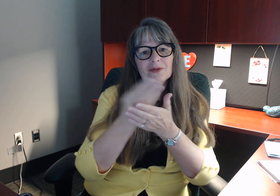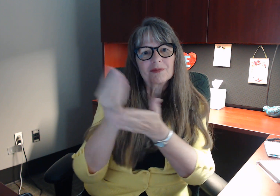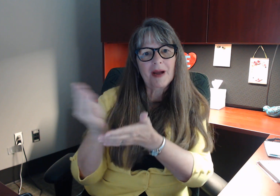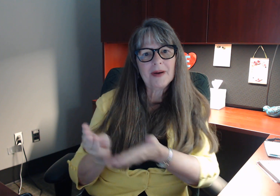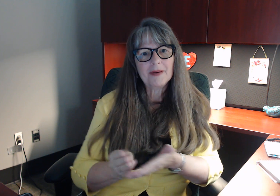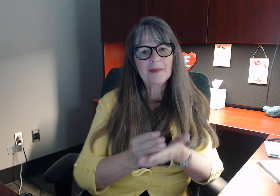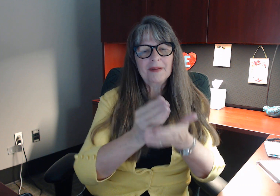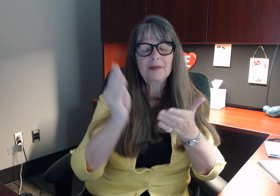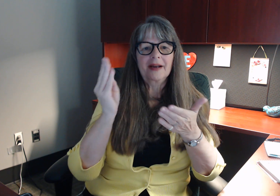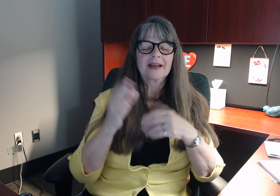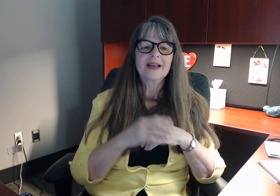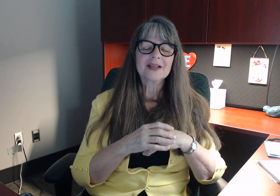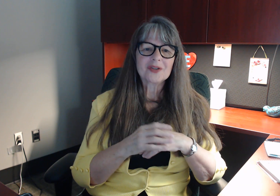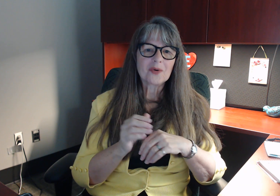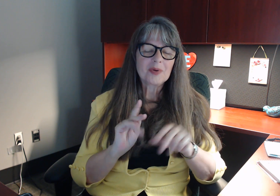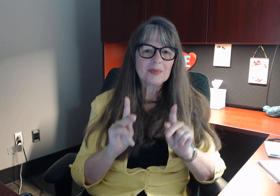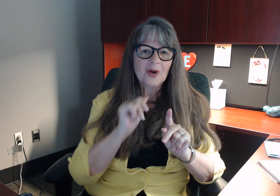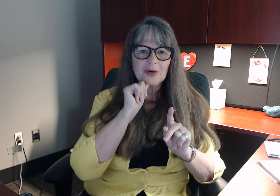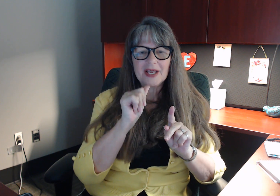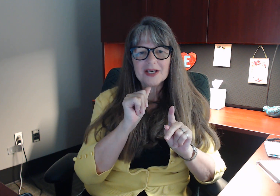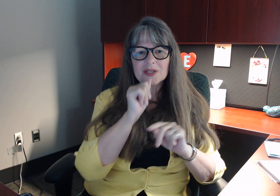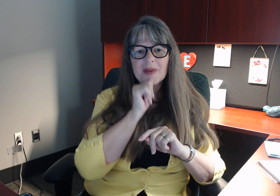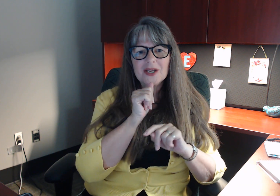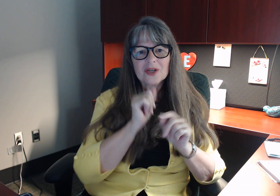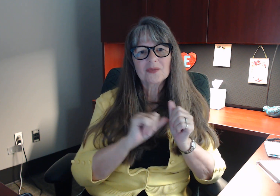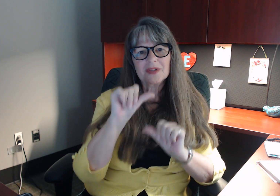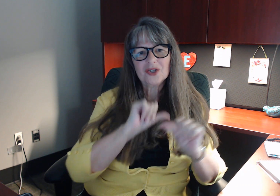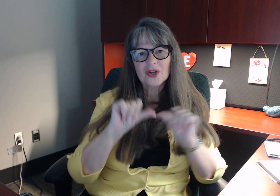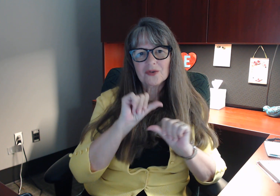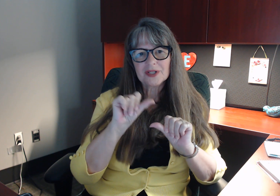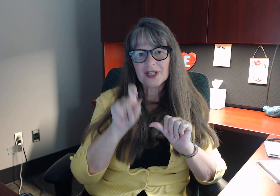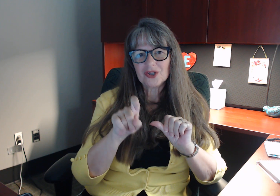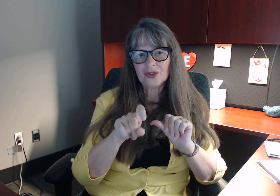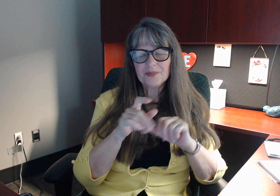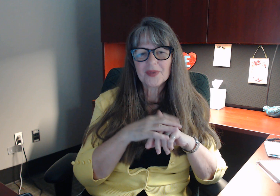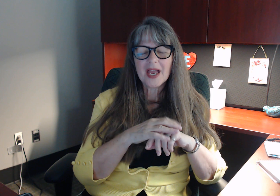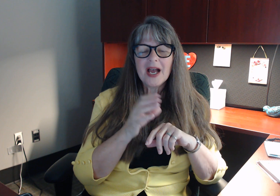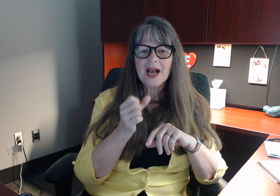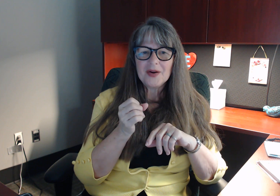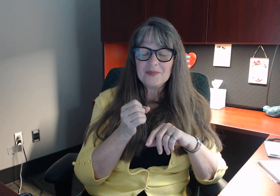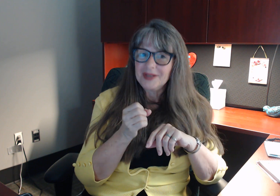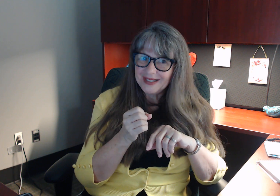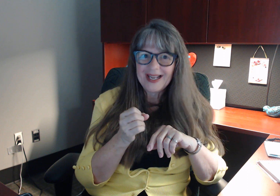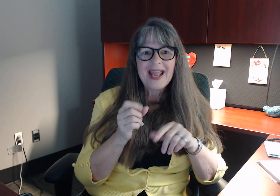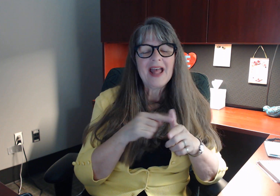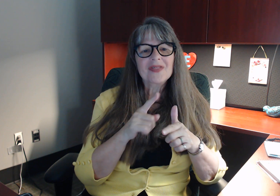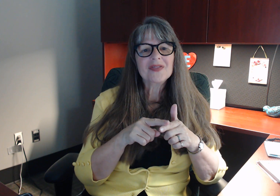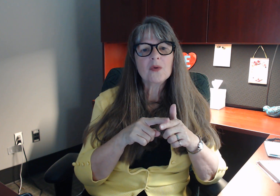bye. And so people aren't as patient with each other as they should. And then they